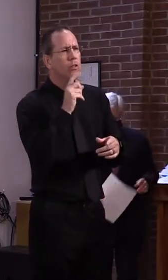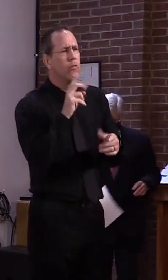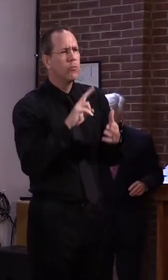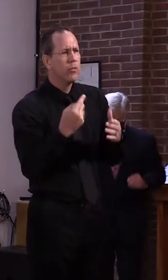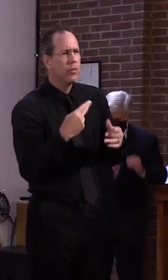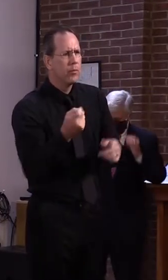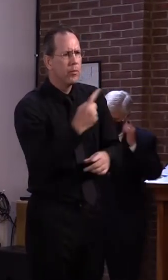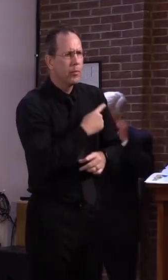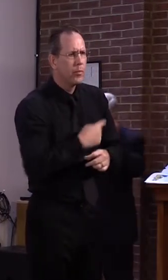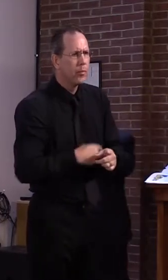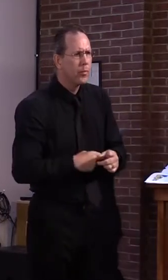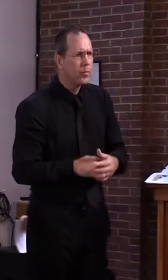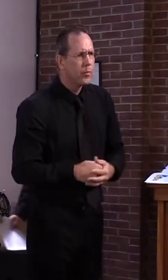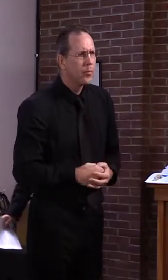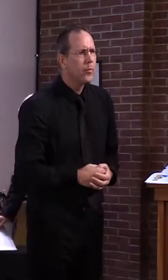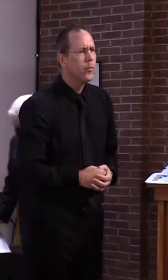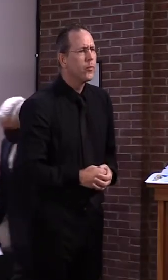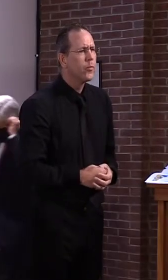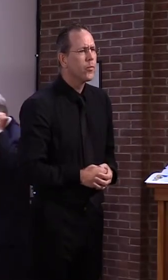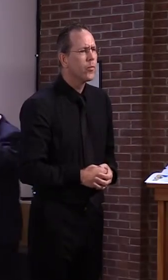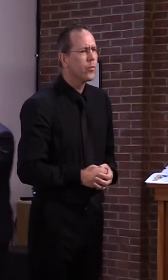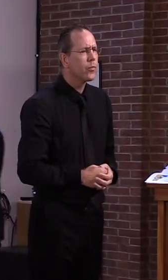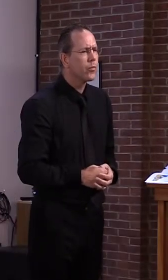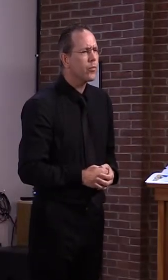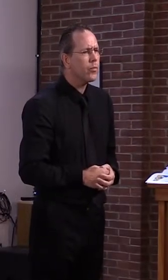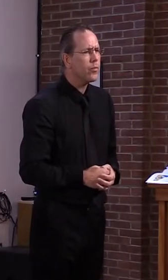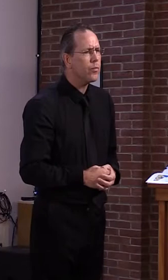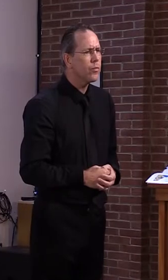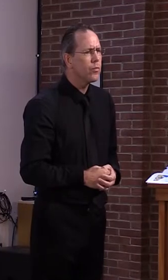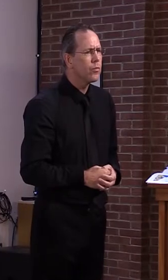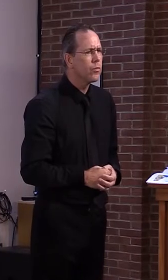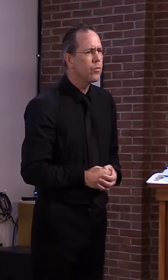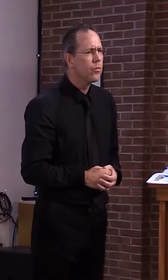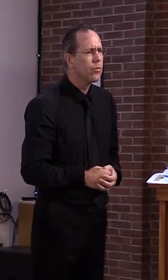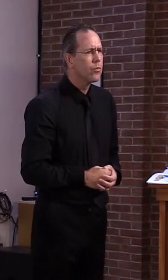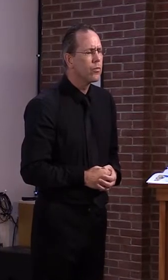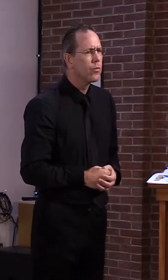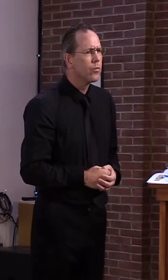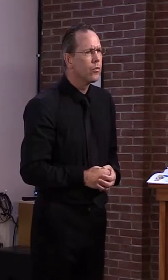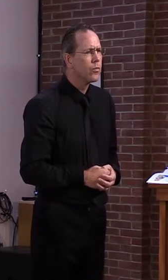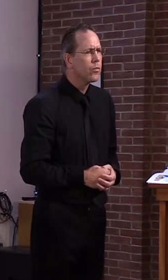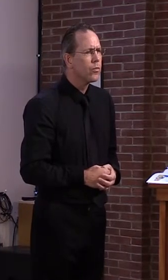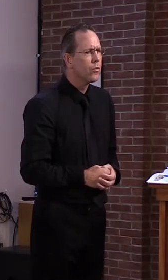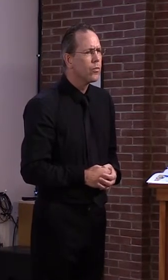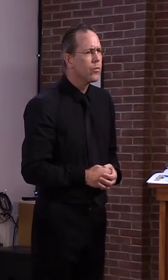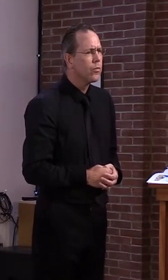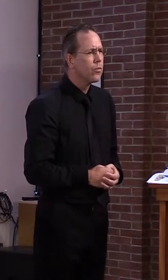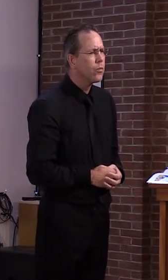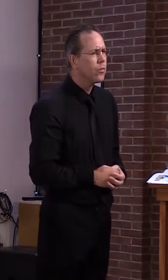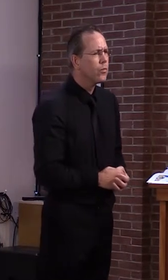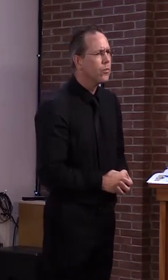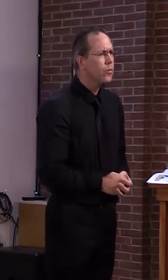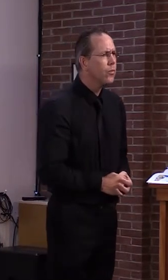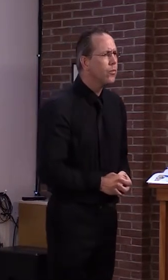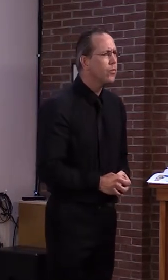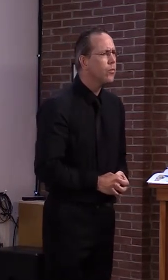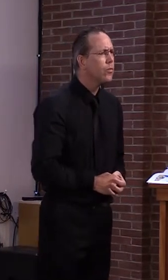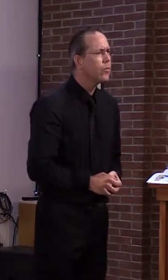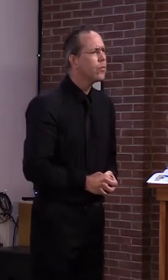and running by the 8th. I'm wondering if you have a sense of maybe how many we'll have by the time school starts, and